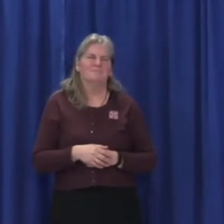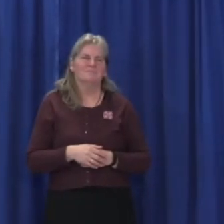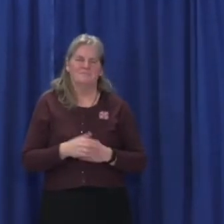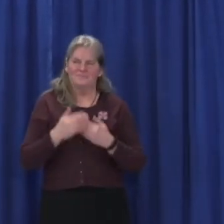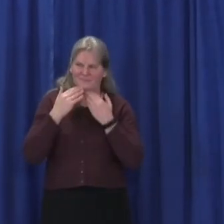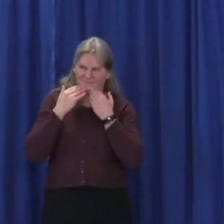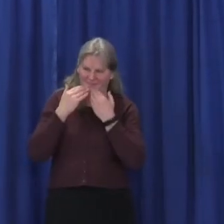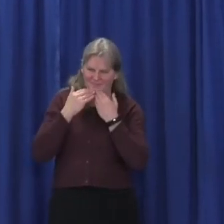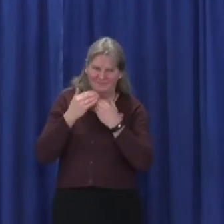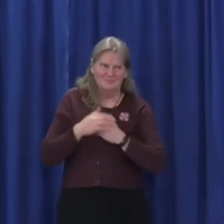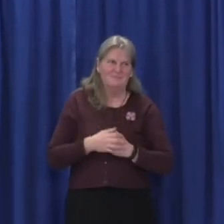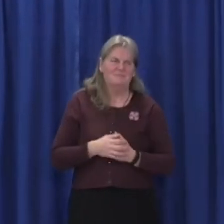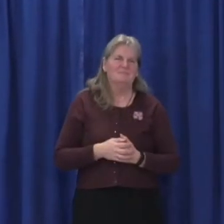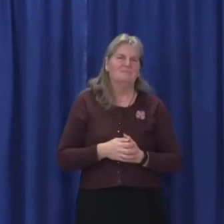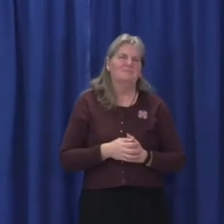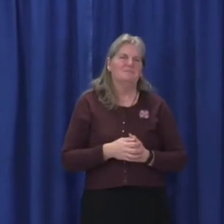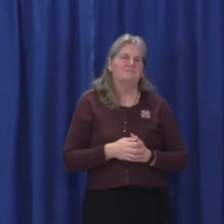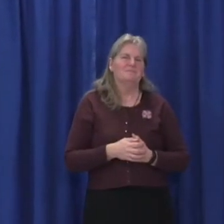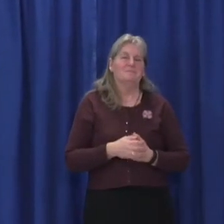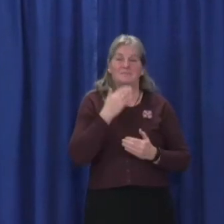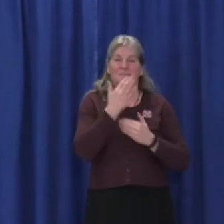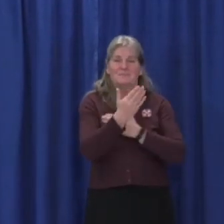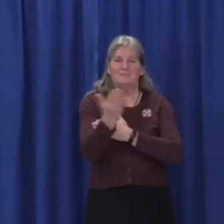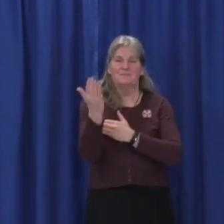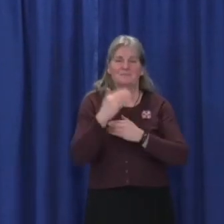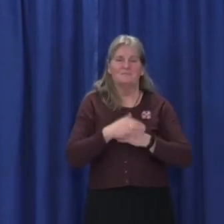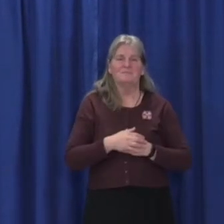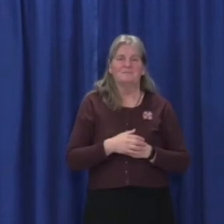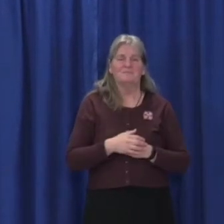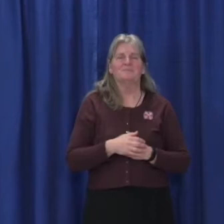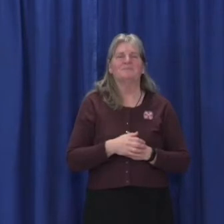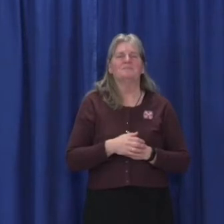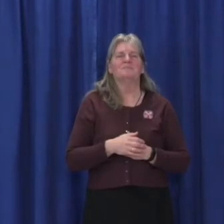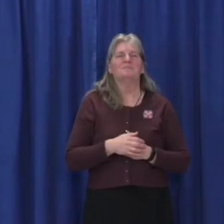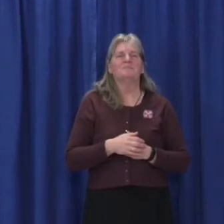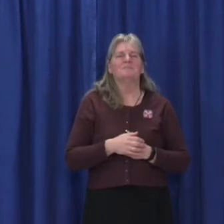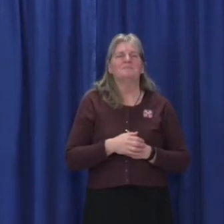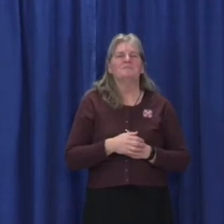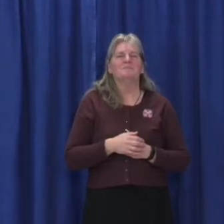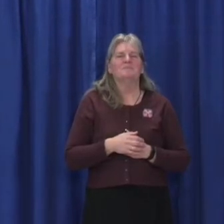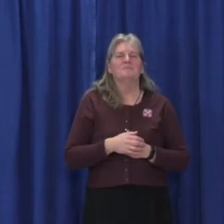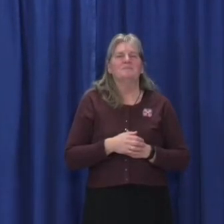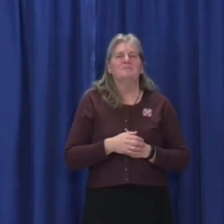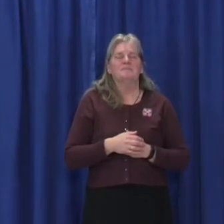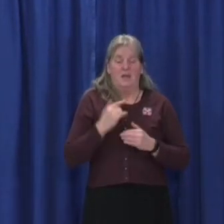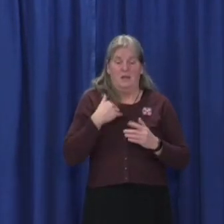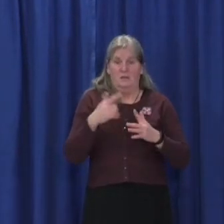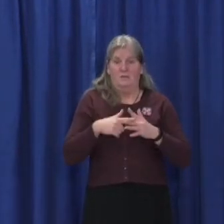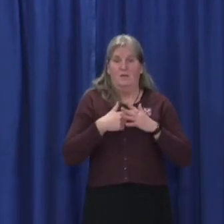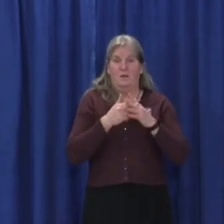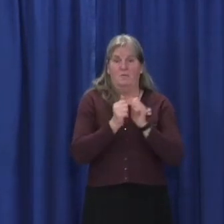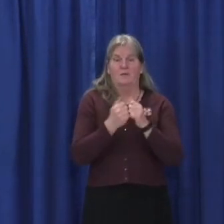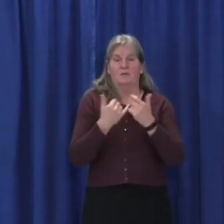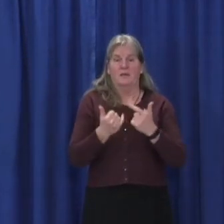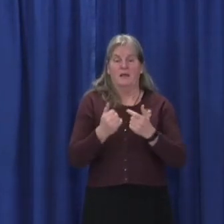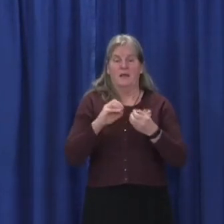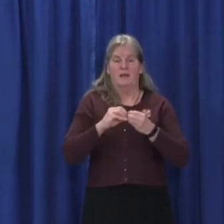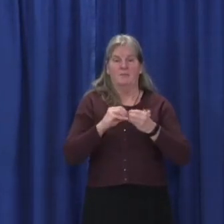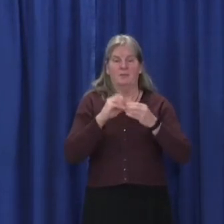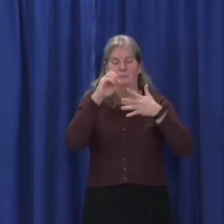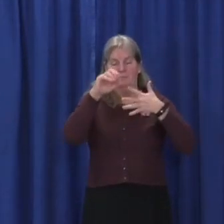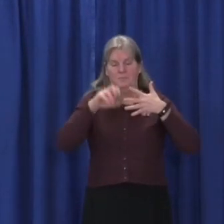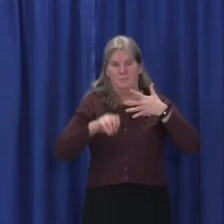Thank you, Premier Silver. Good morning, everyone. Bonjour. I'll begin today with a case count